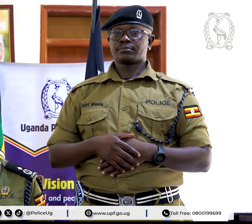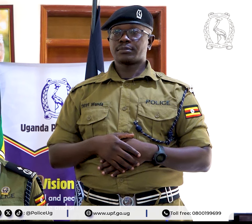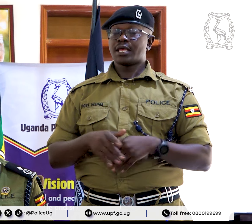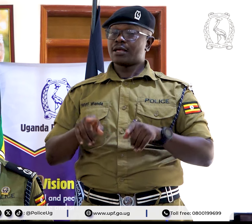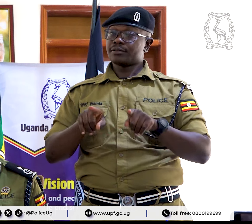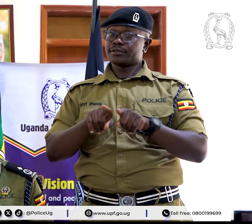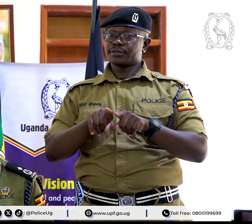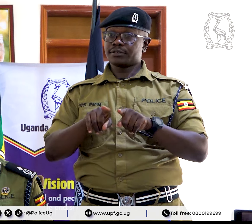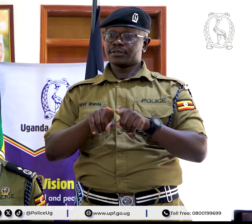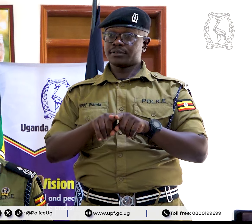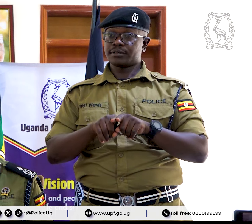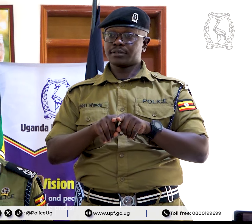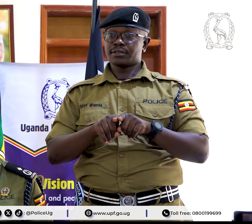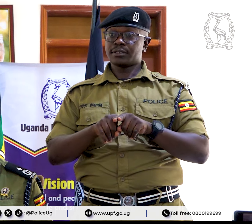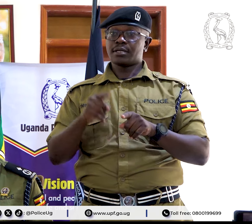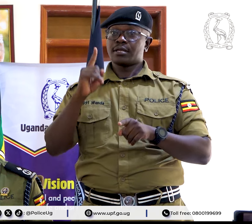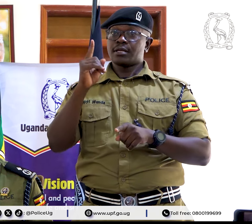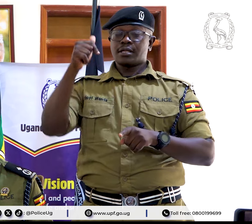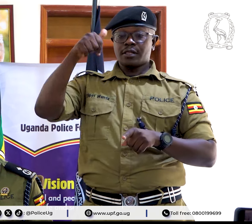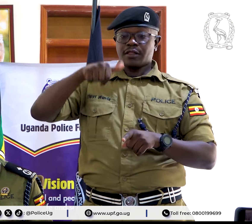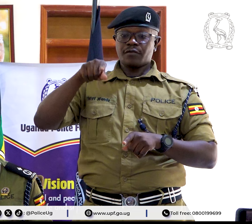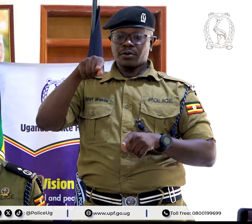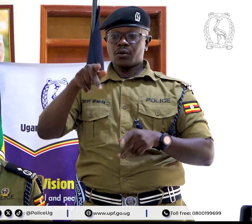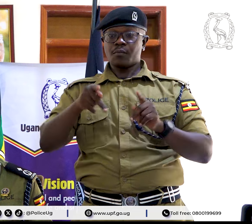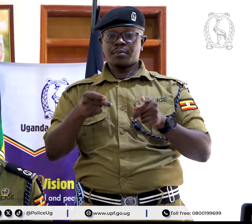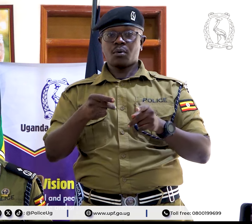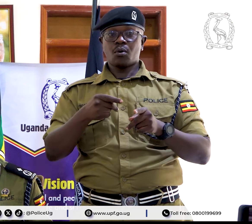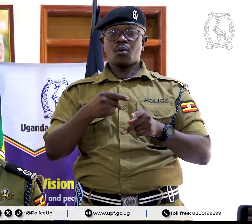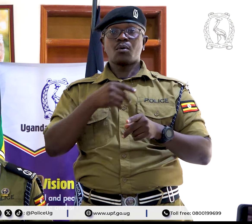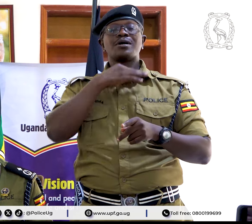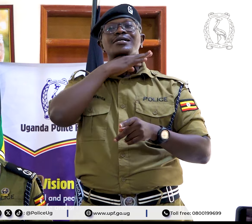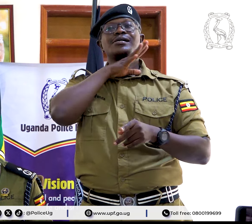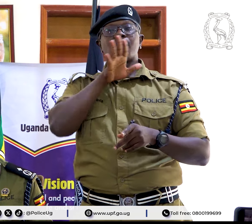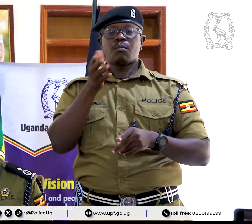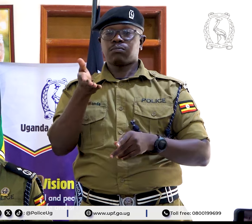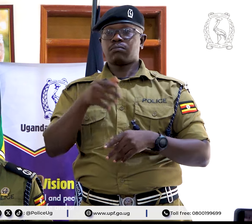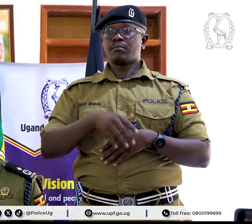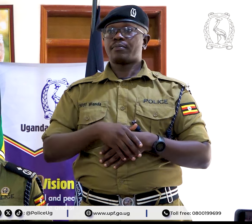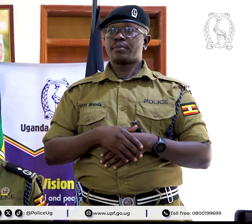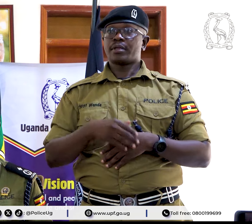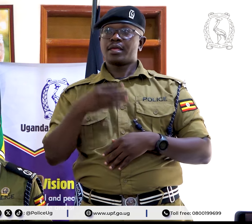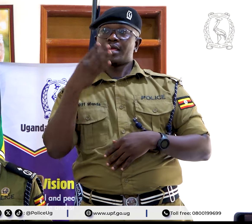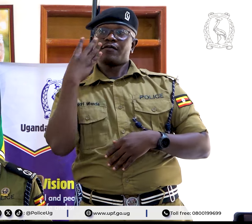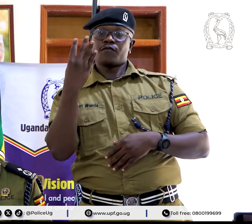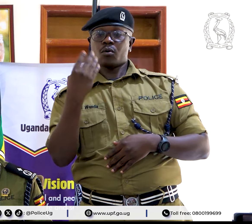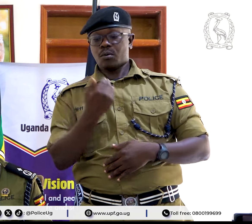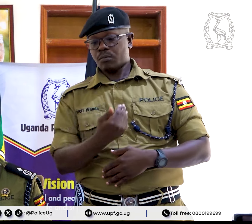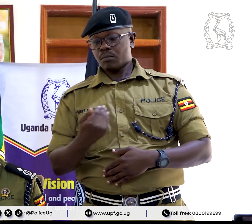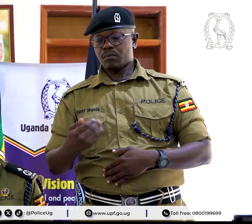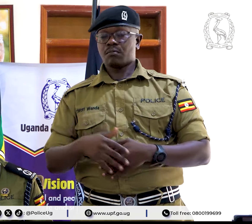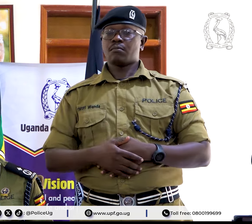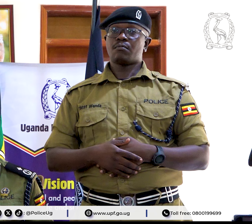Again, 17 of the 21 are adults, 4 are juveniles.